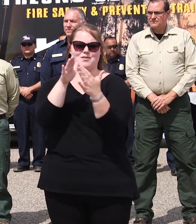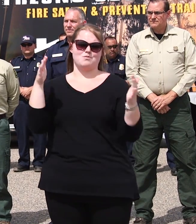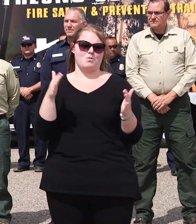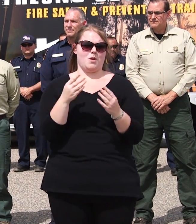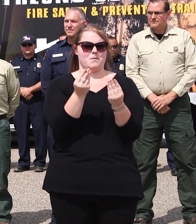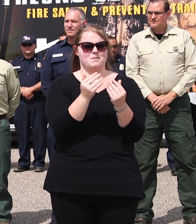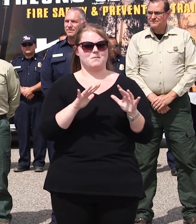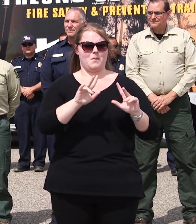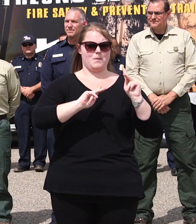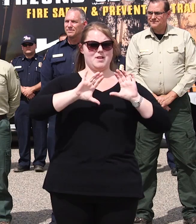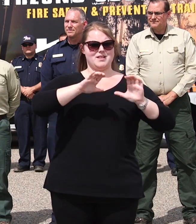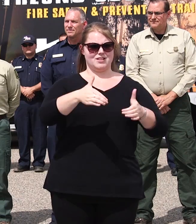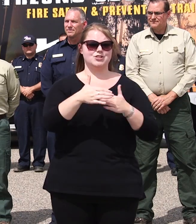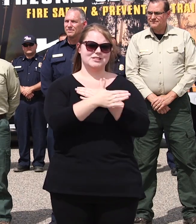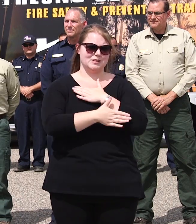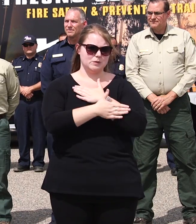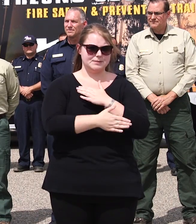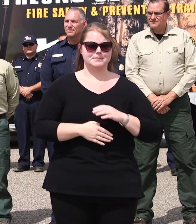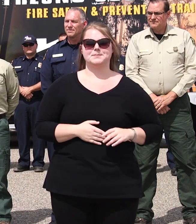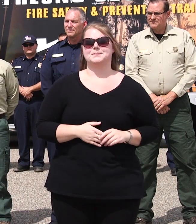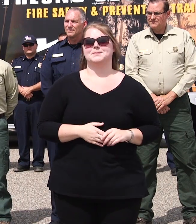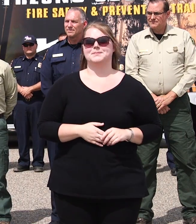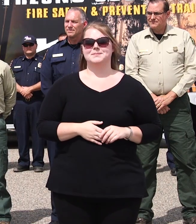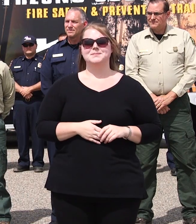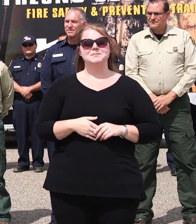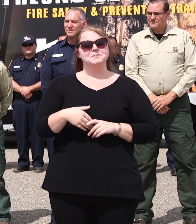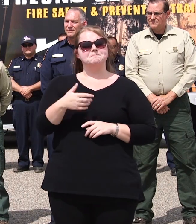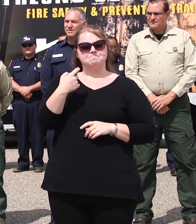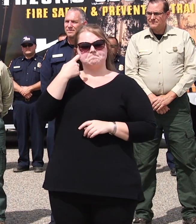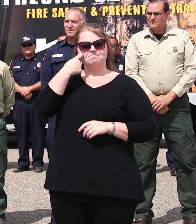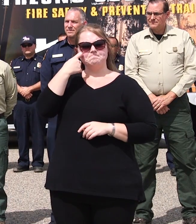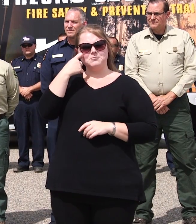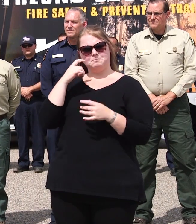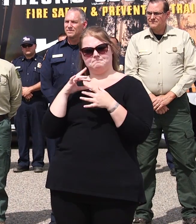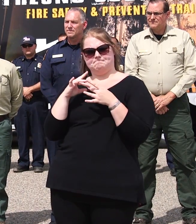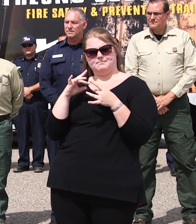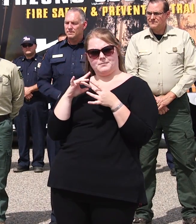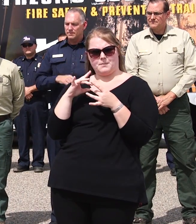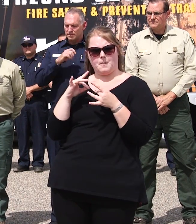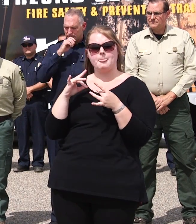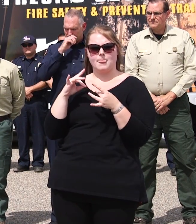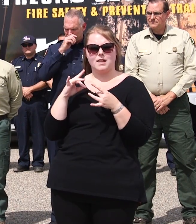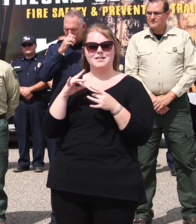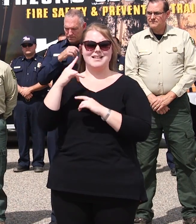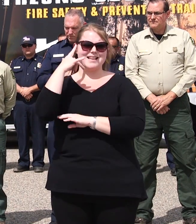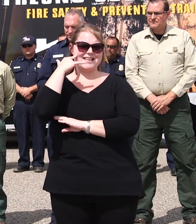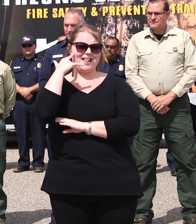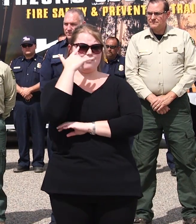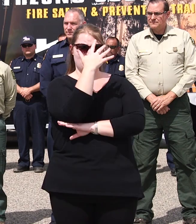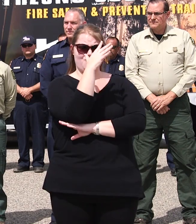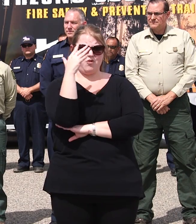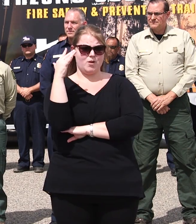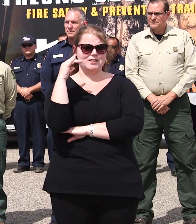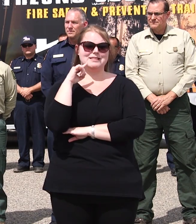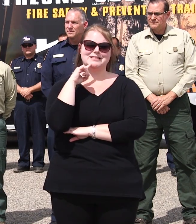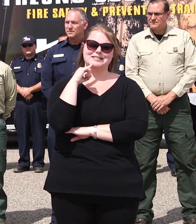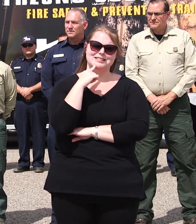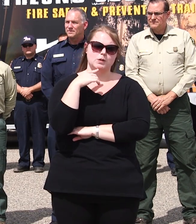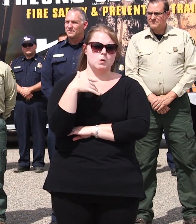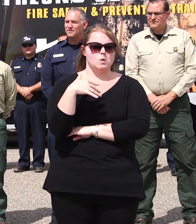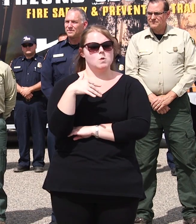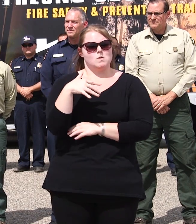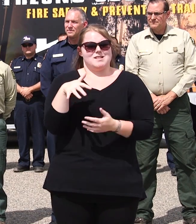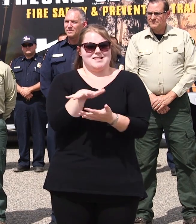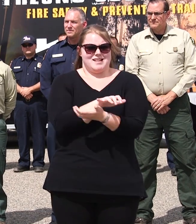counties. As you've heard earlier today from our previous speakers, California's forests are at serious risk of